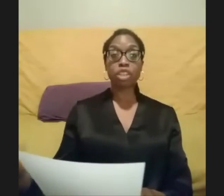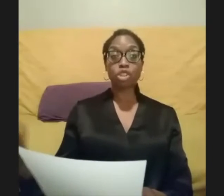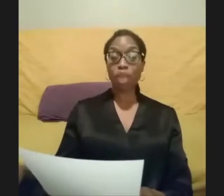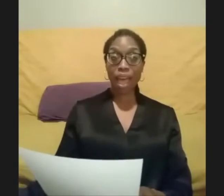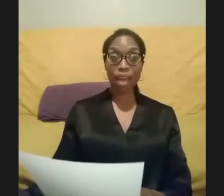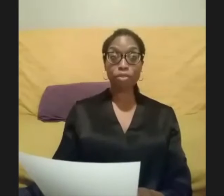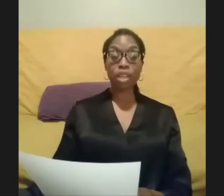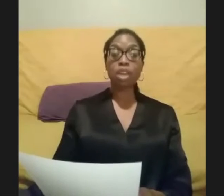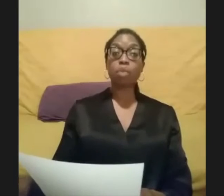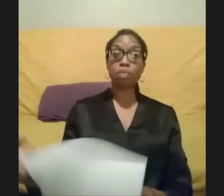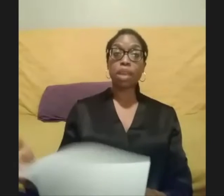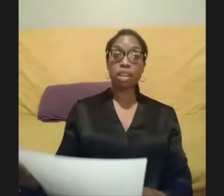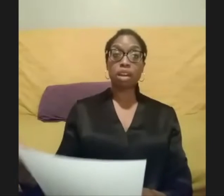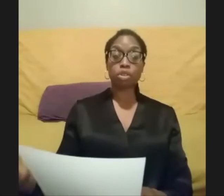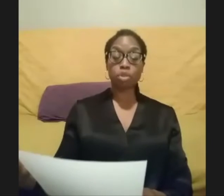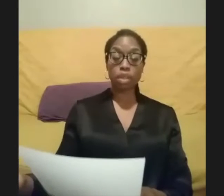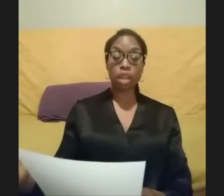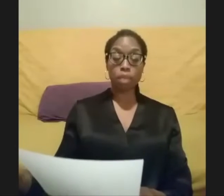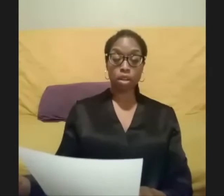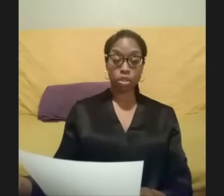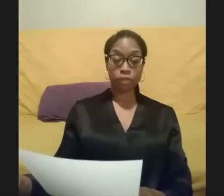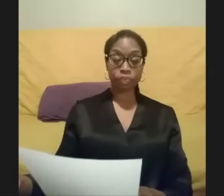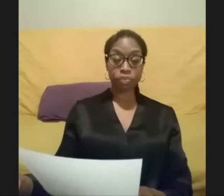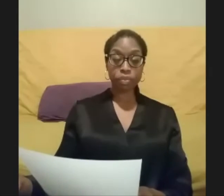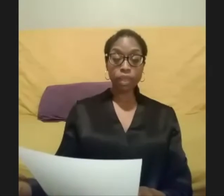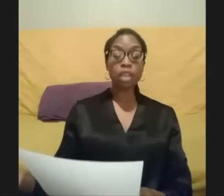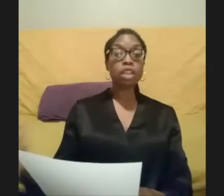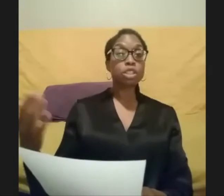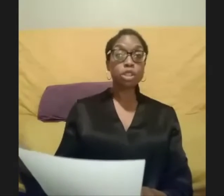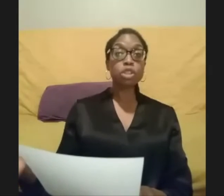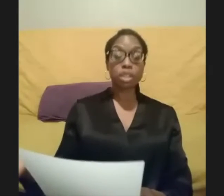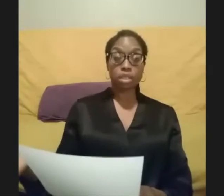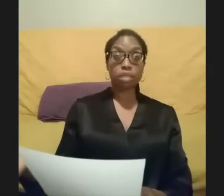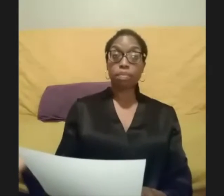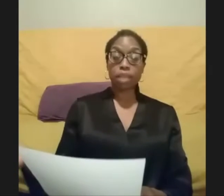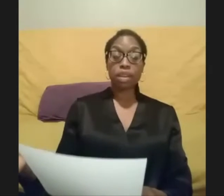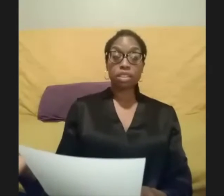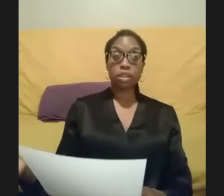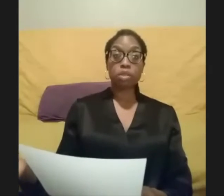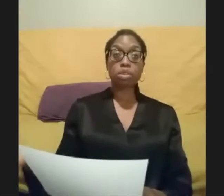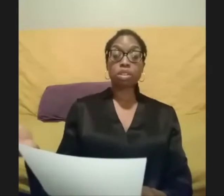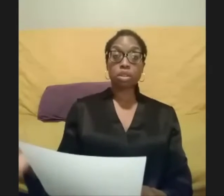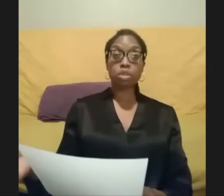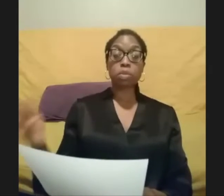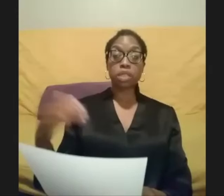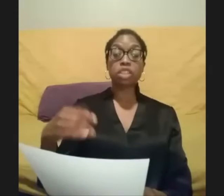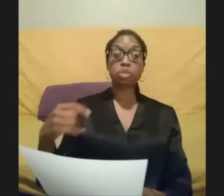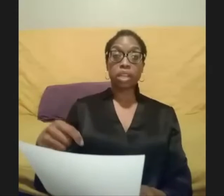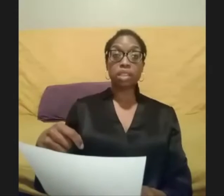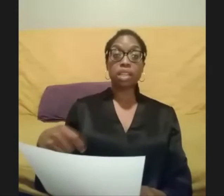you have where you may need other treatment and monitoring. Surgeons might be necessary. Those are doctors who are specifically trained